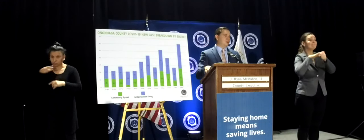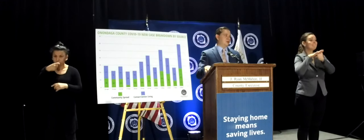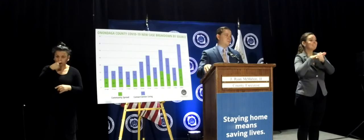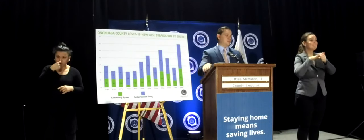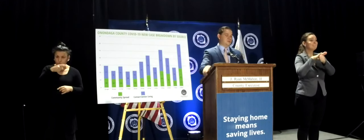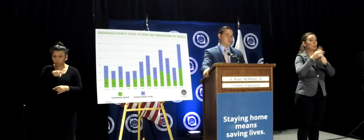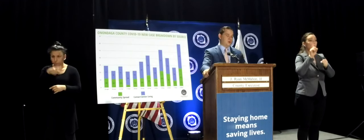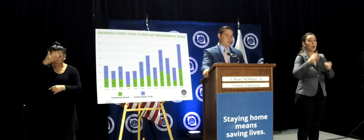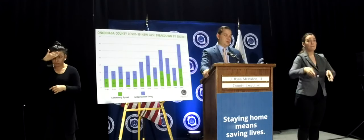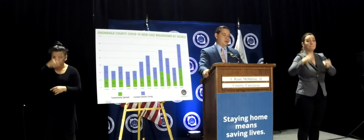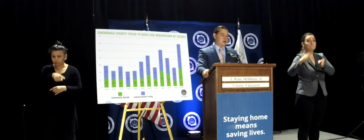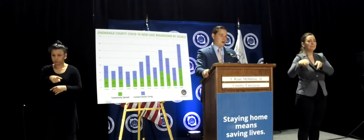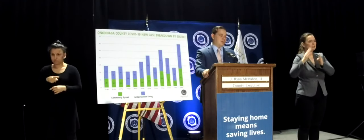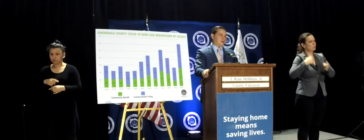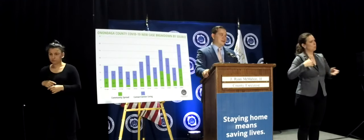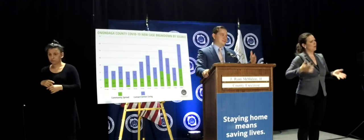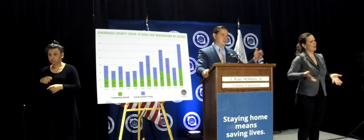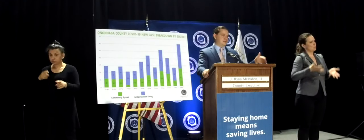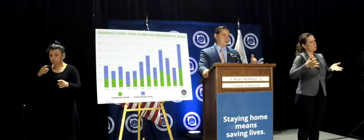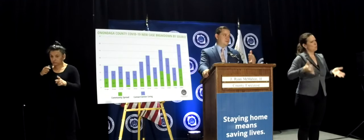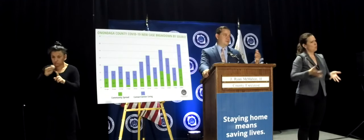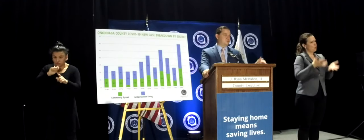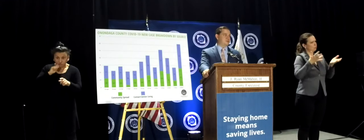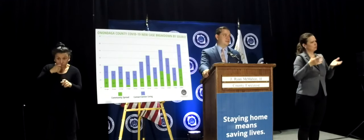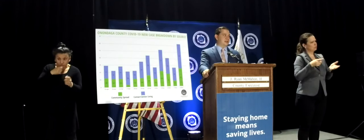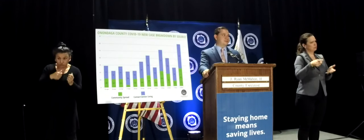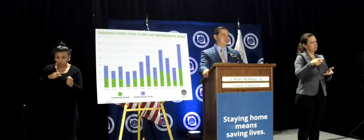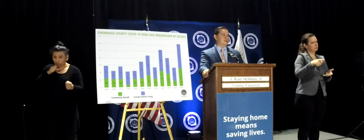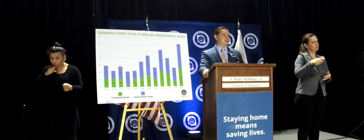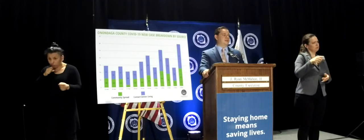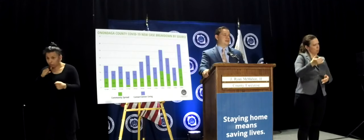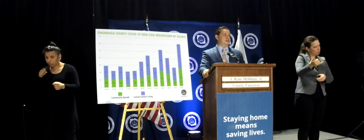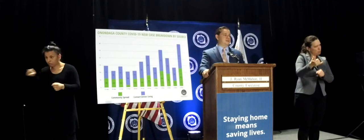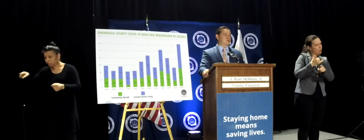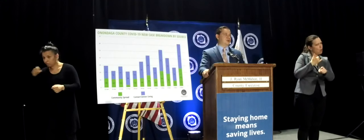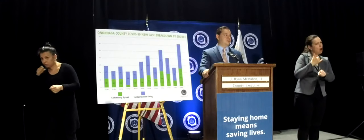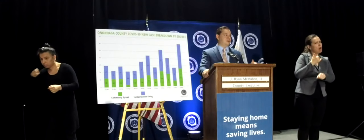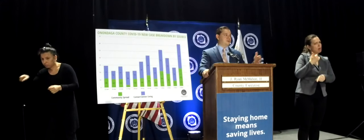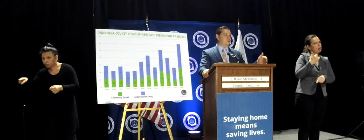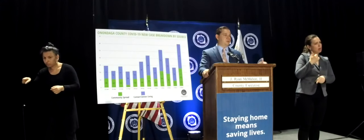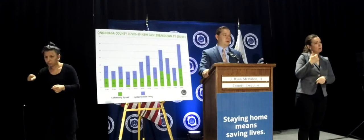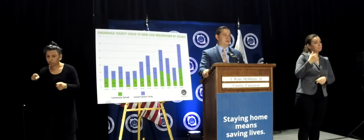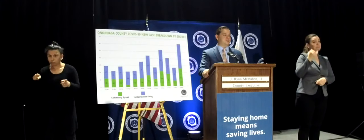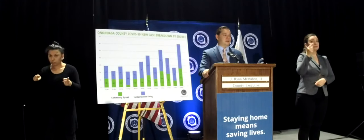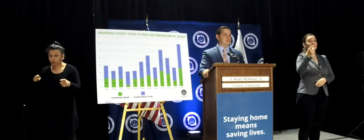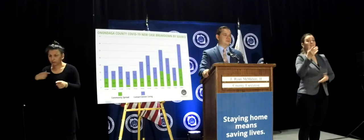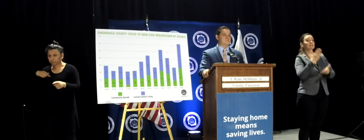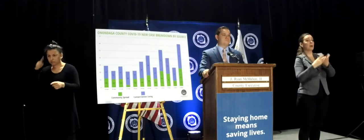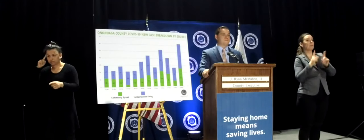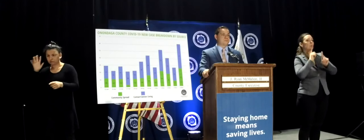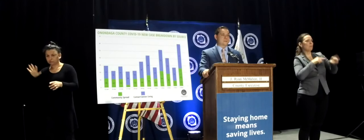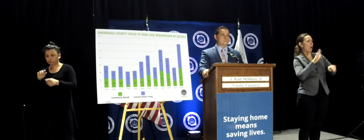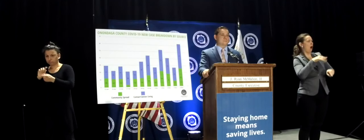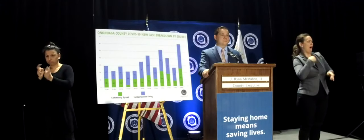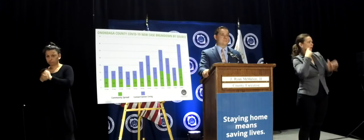all. And so a lot of density. If we see density, that's a trigger for us to do proactive testing.